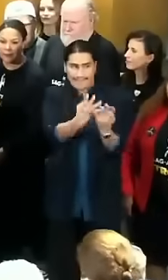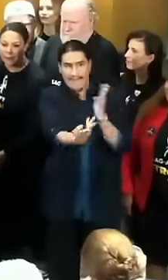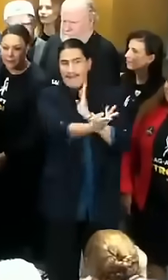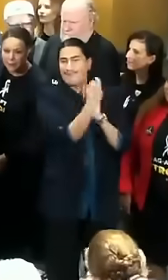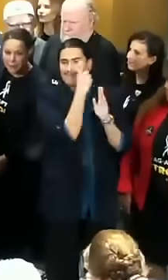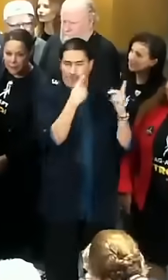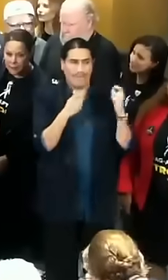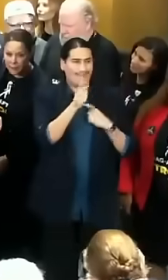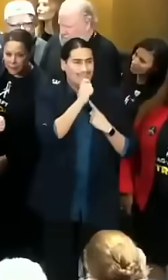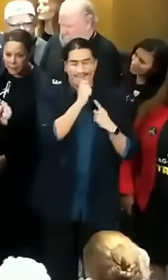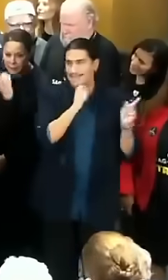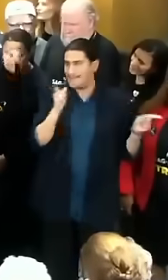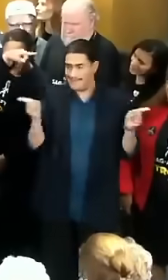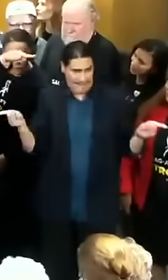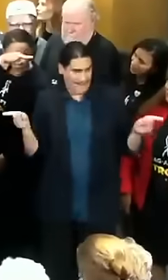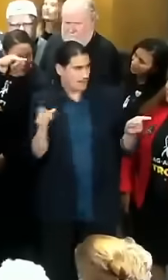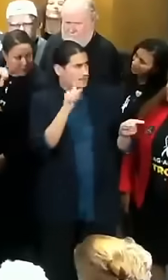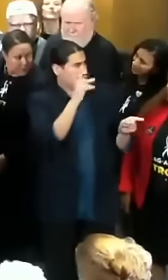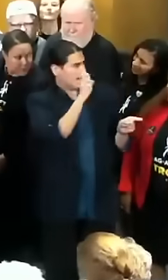up.